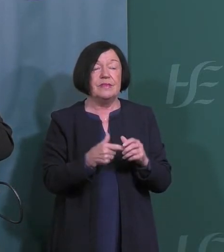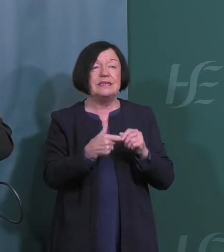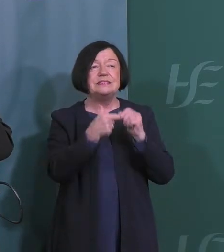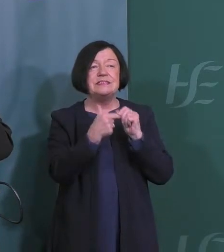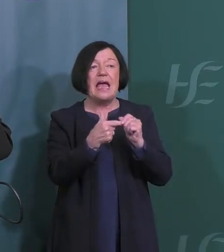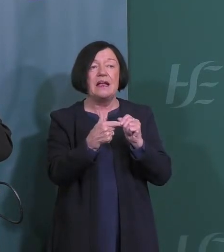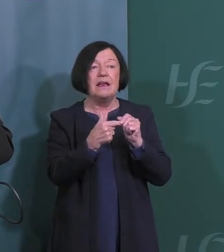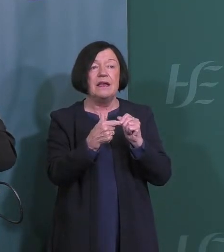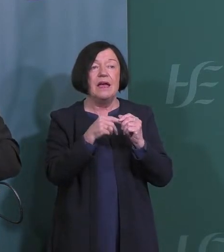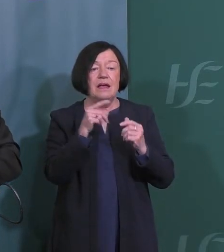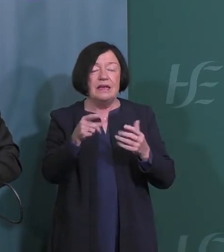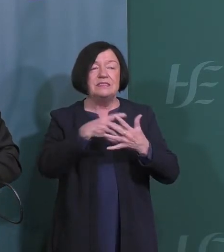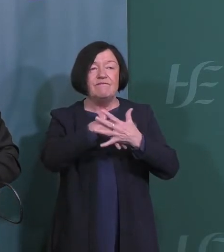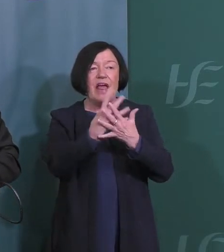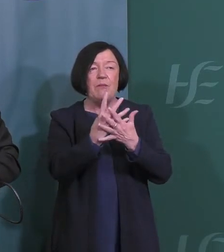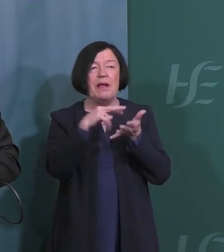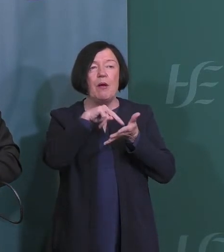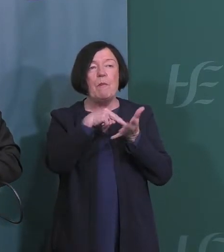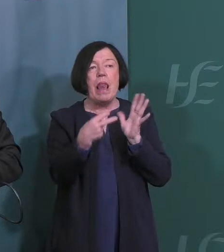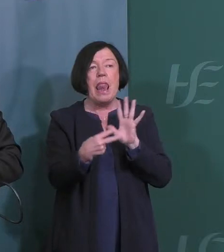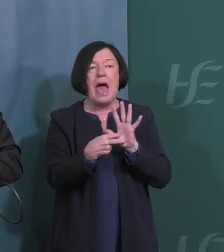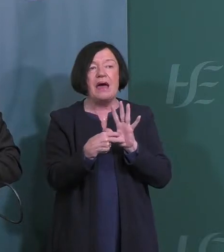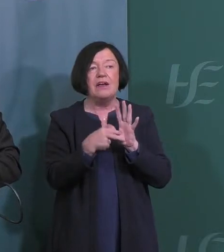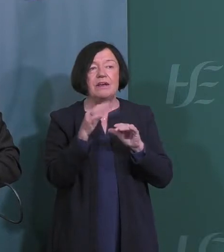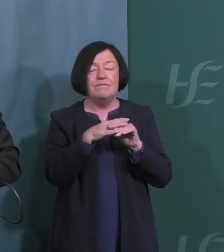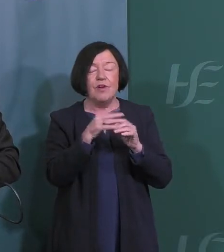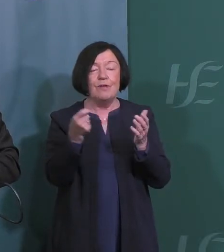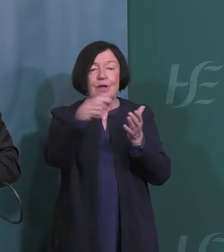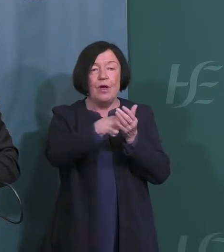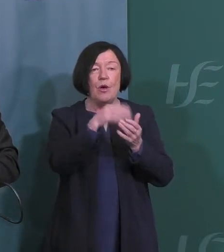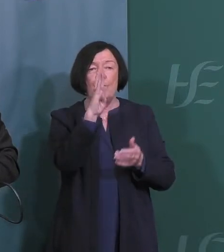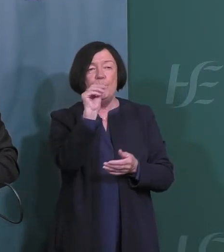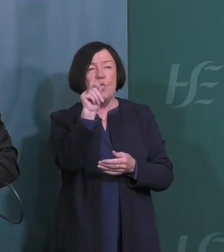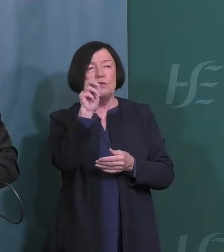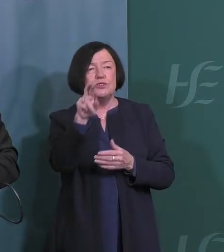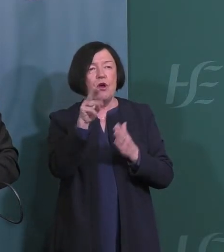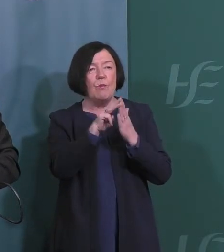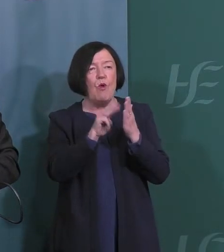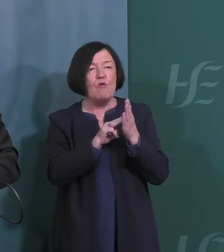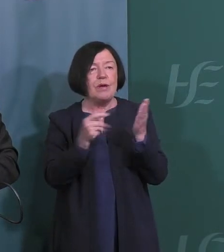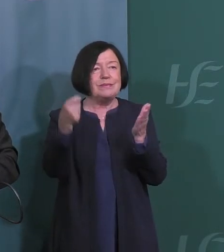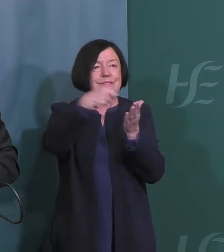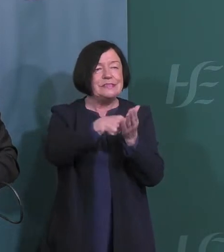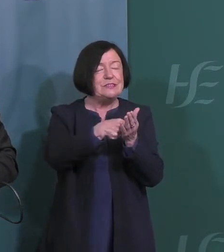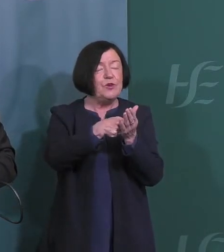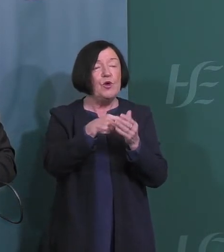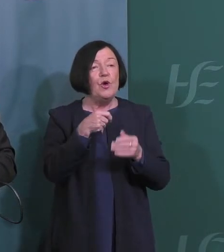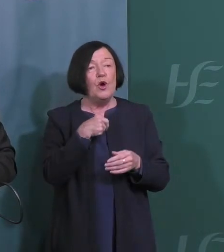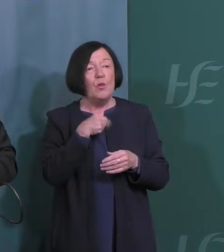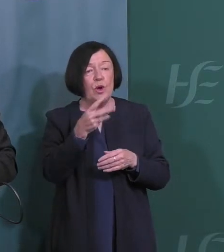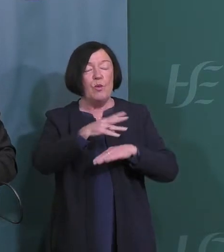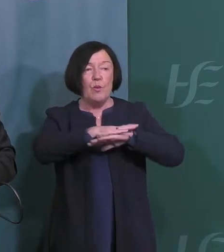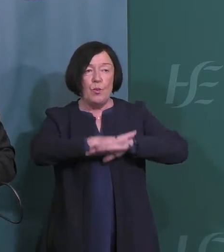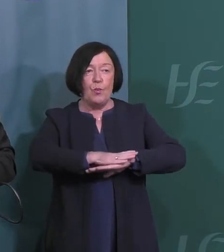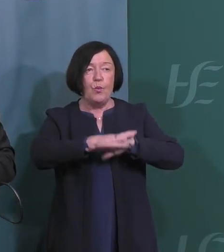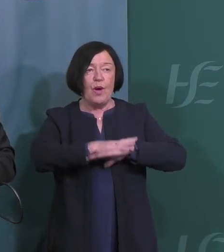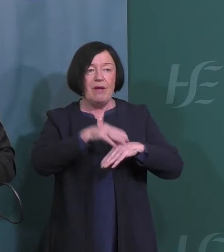Secondly, in relation to developing a plan for booster vaccination programme, we will await